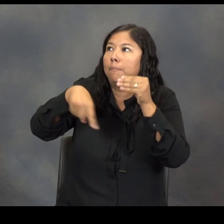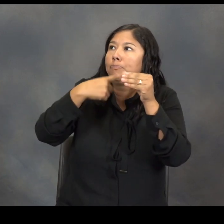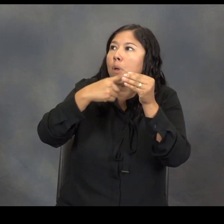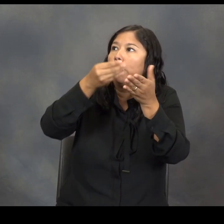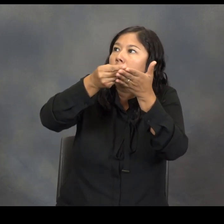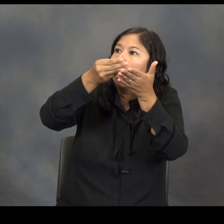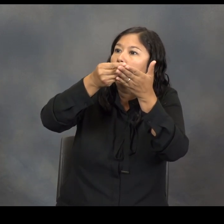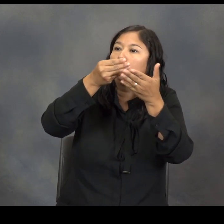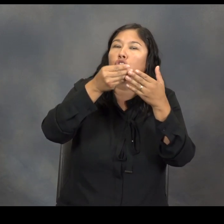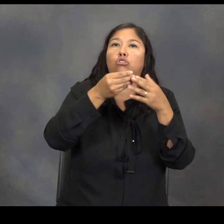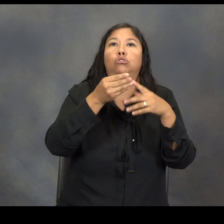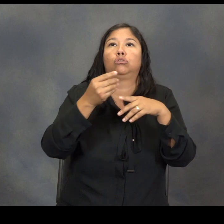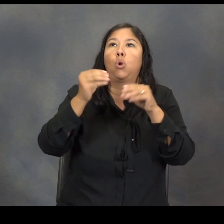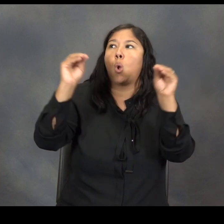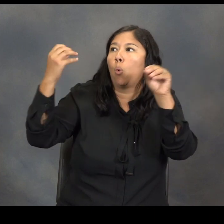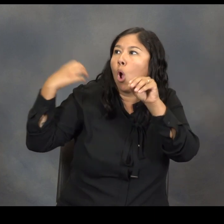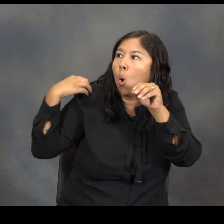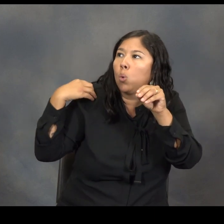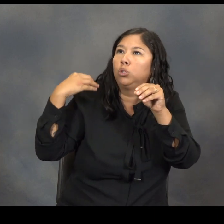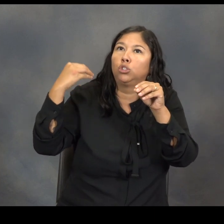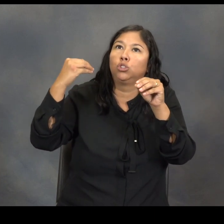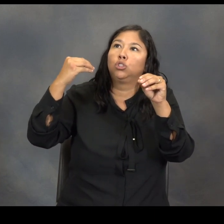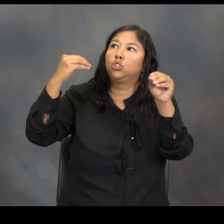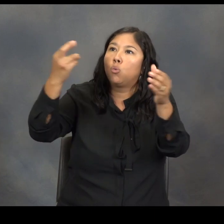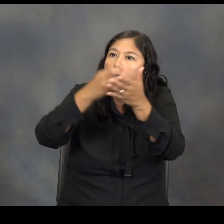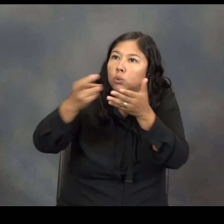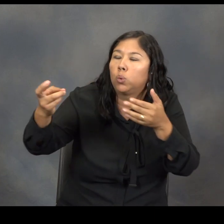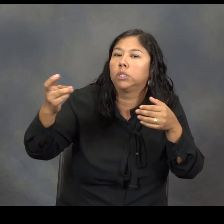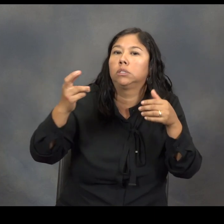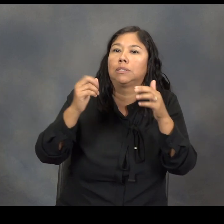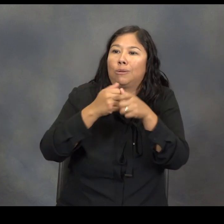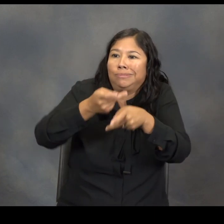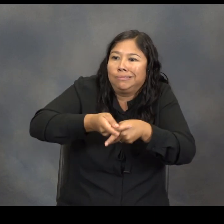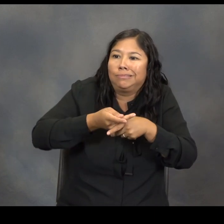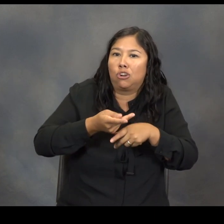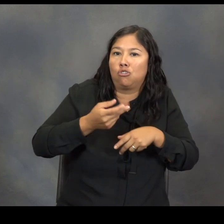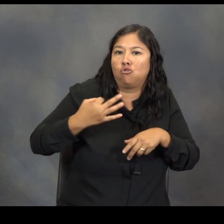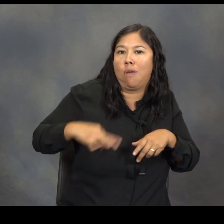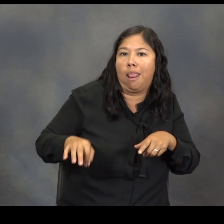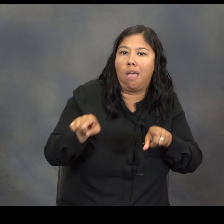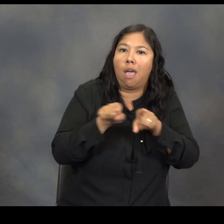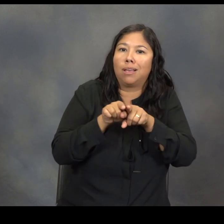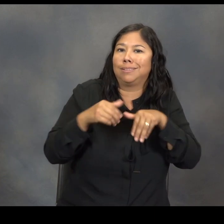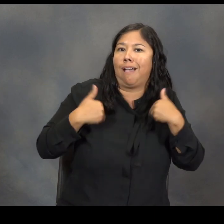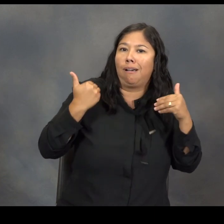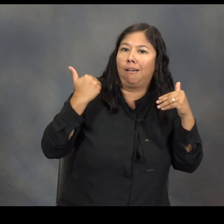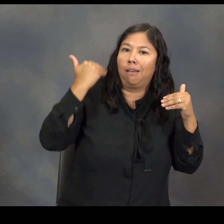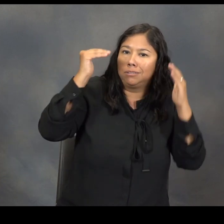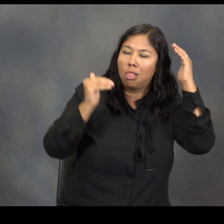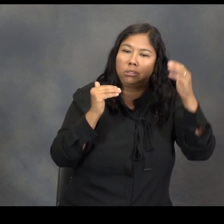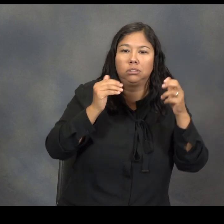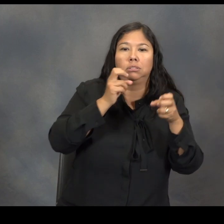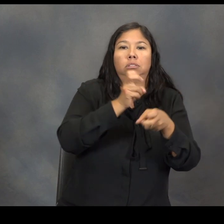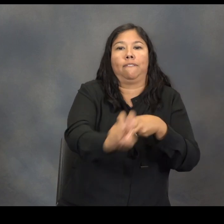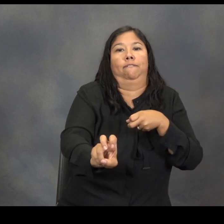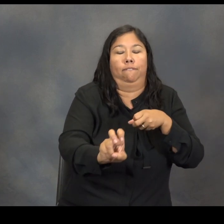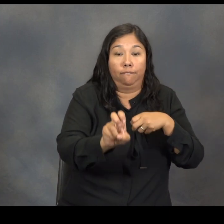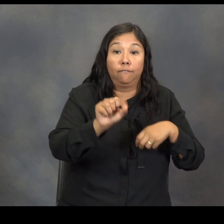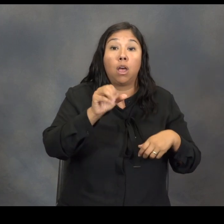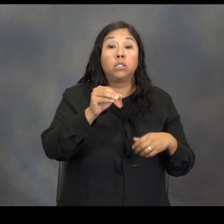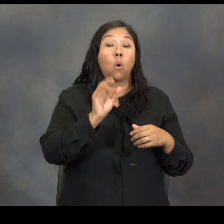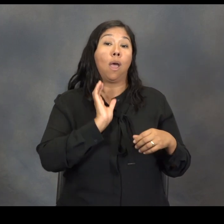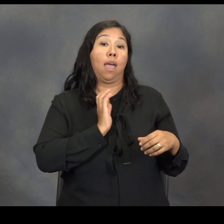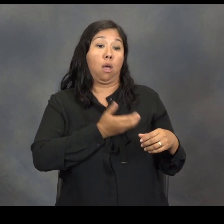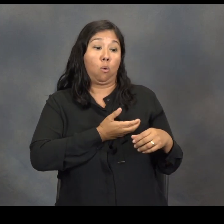coaching or models and resources to care for your credit as a young adult. It's a big job. So what we do